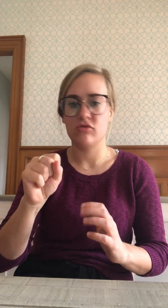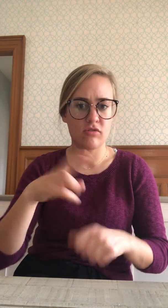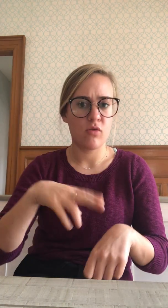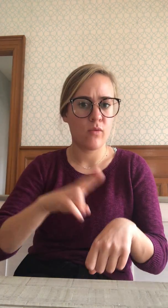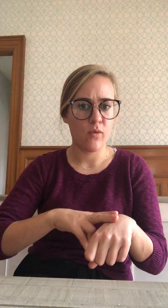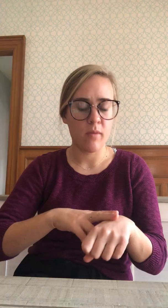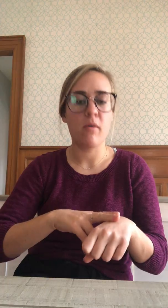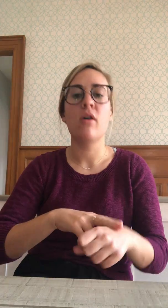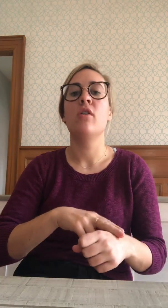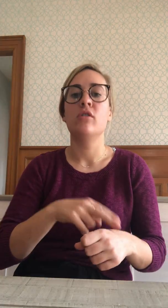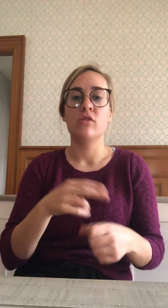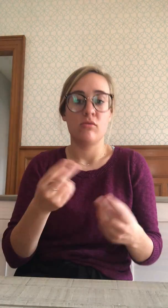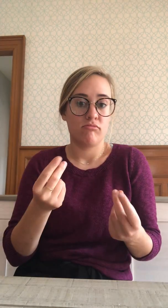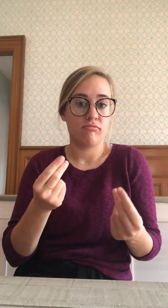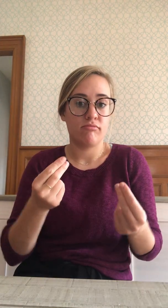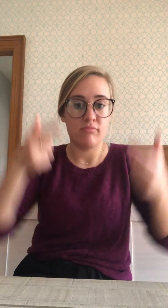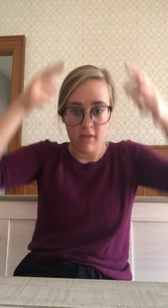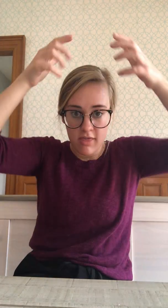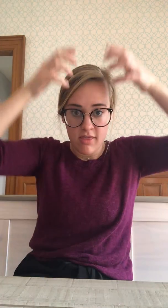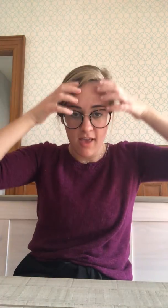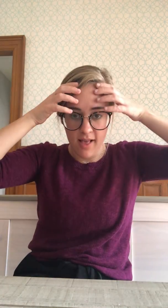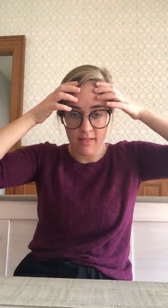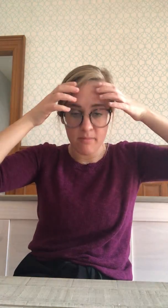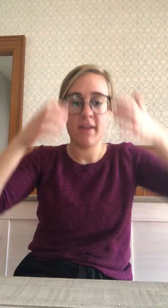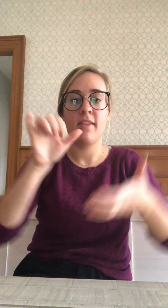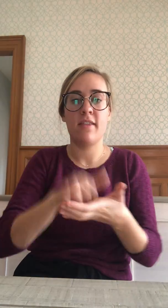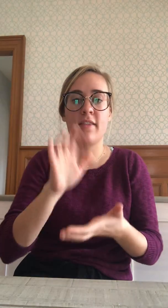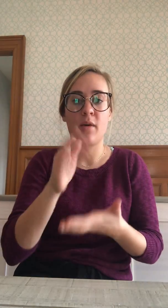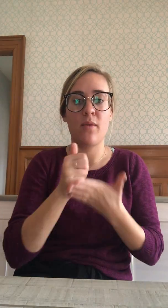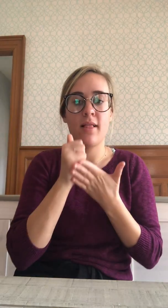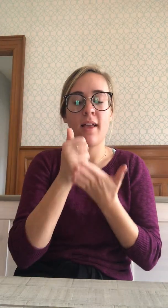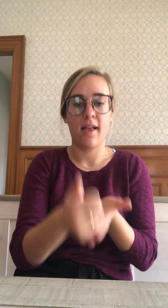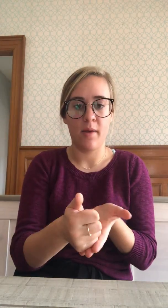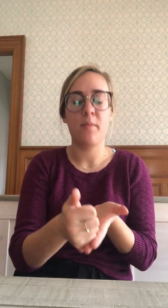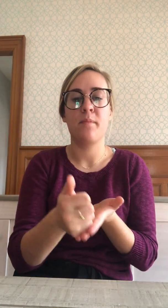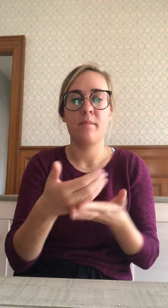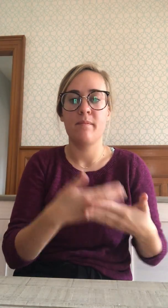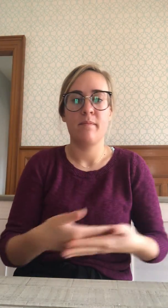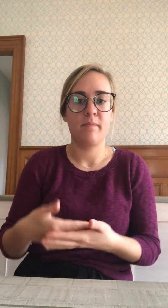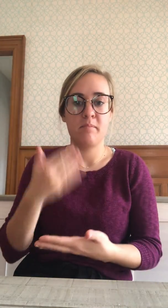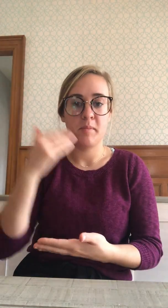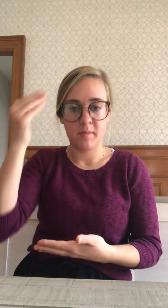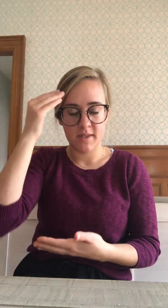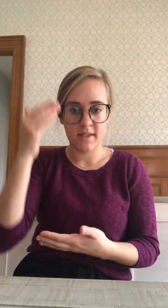point of this helmet, is to help those bones shift back into their regular position.